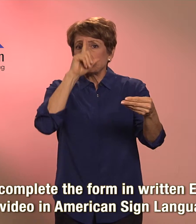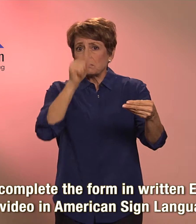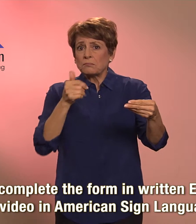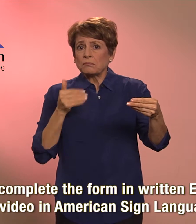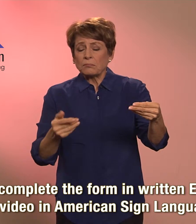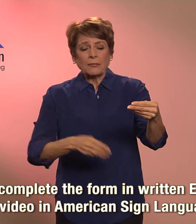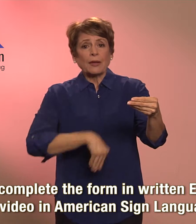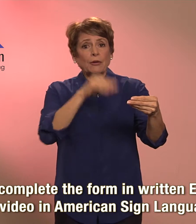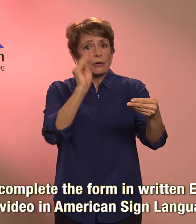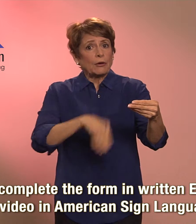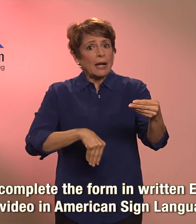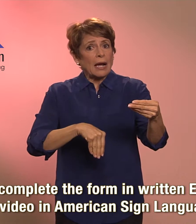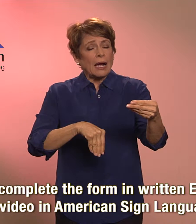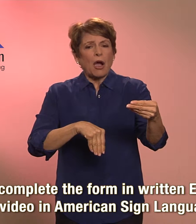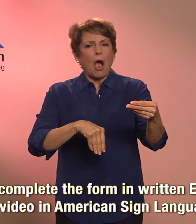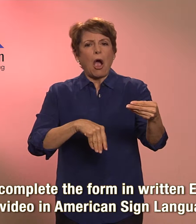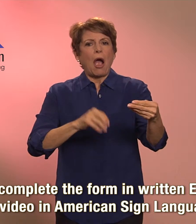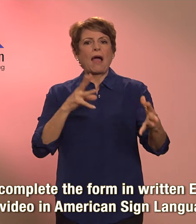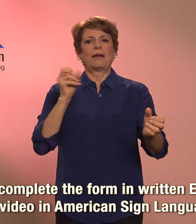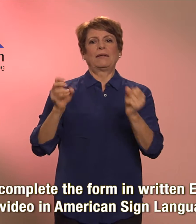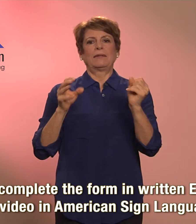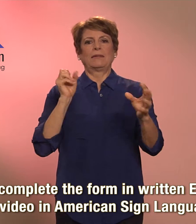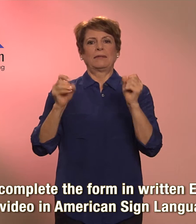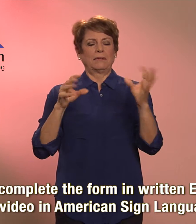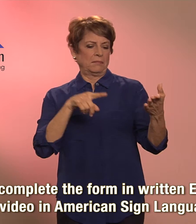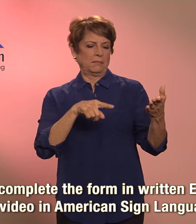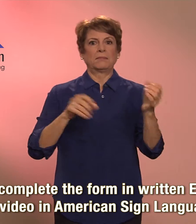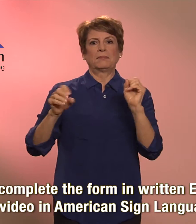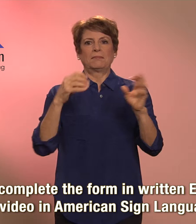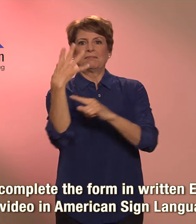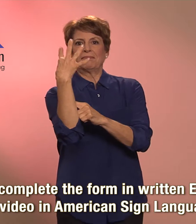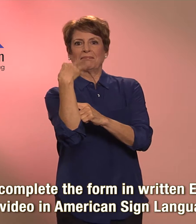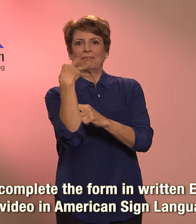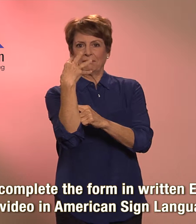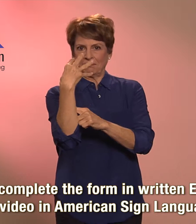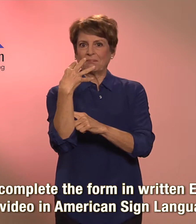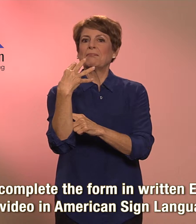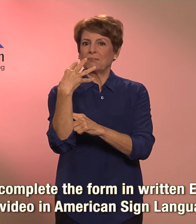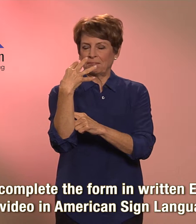You may complete the form in written English or via video in American Sign Language.